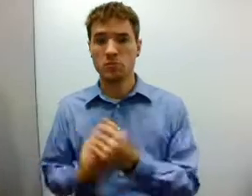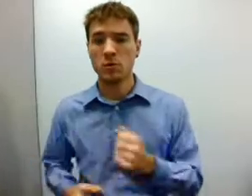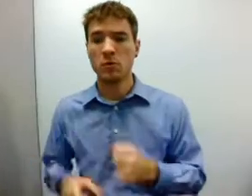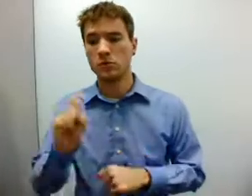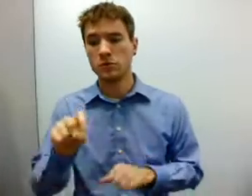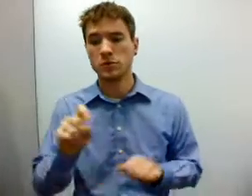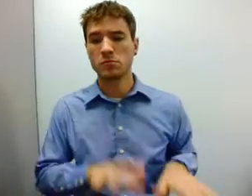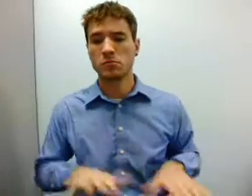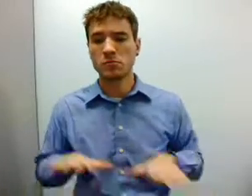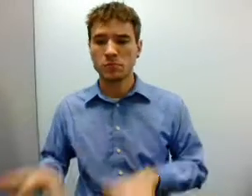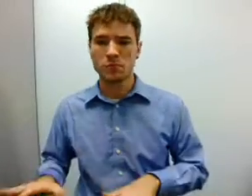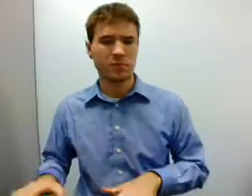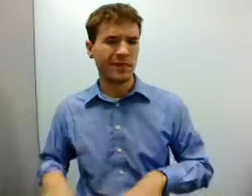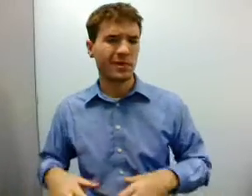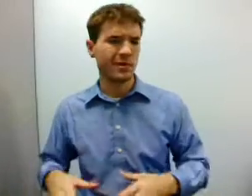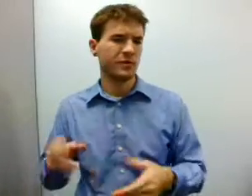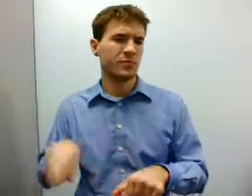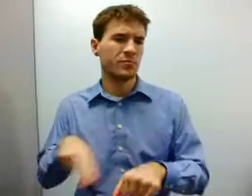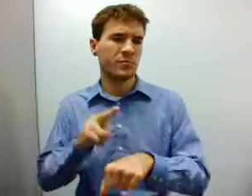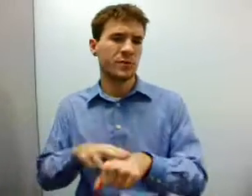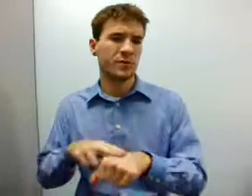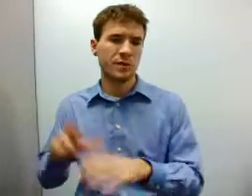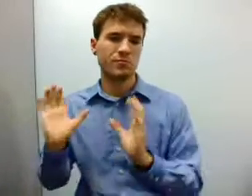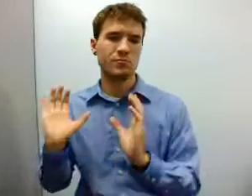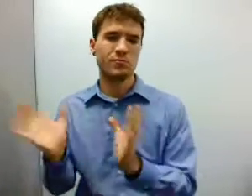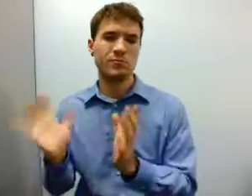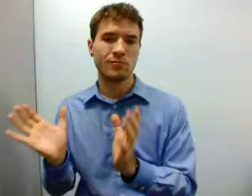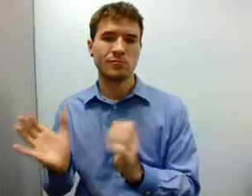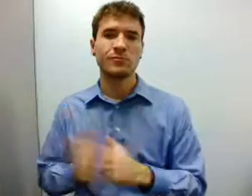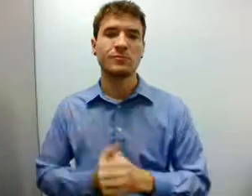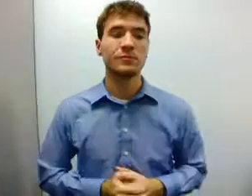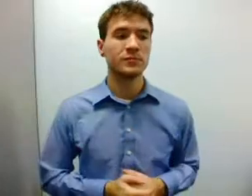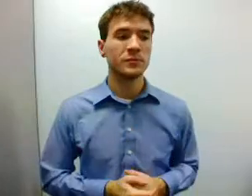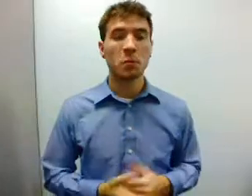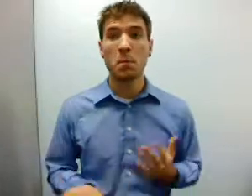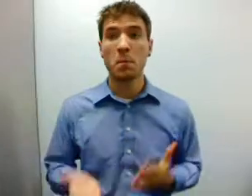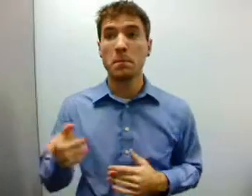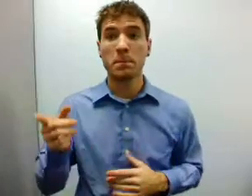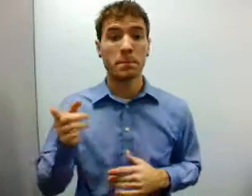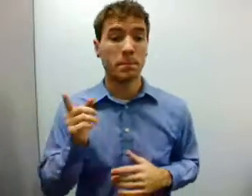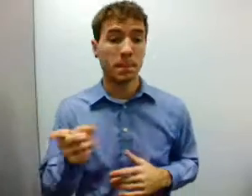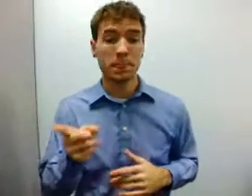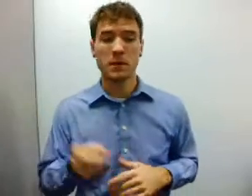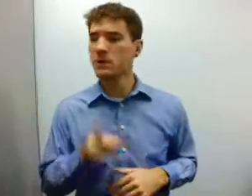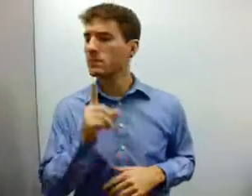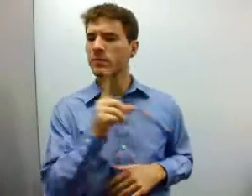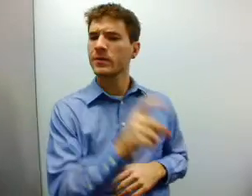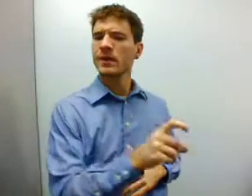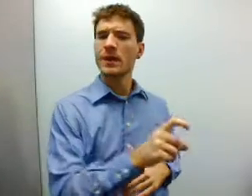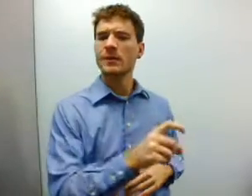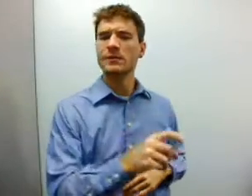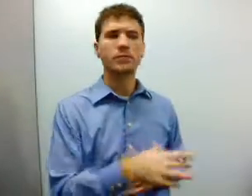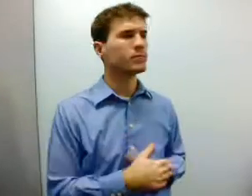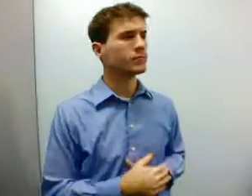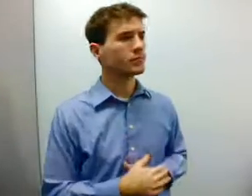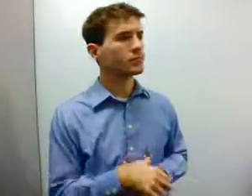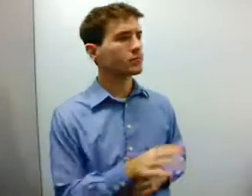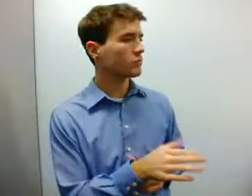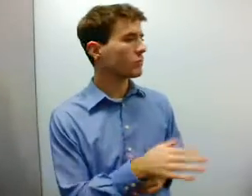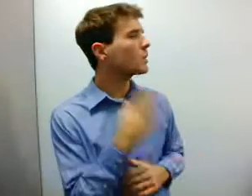employee, why do you want to leave your job? Yes, that's always a great question, isn't it? And you have to be prepared for those key questions, especially why are you moving